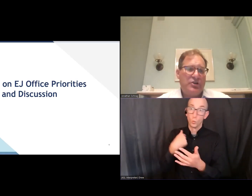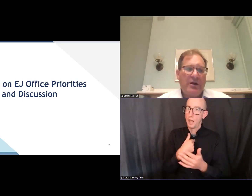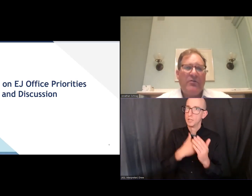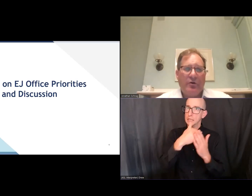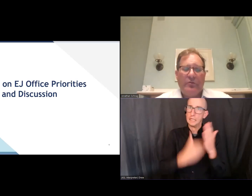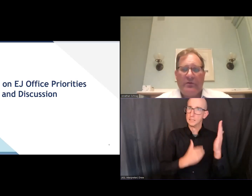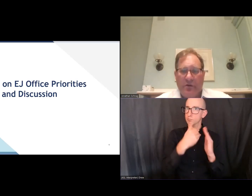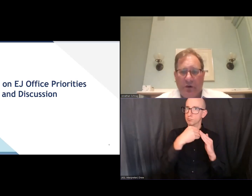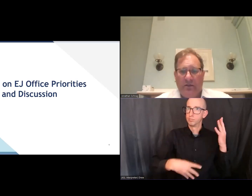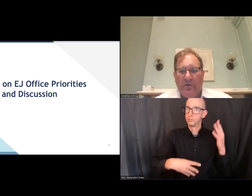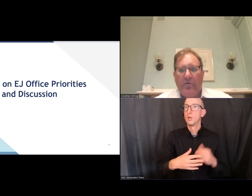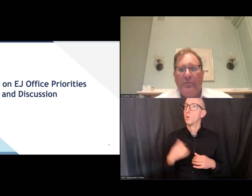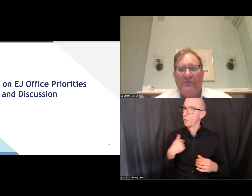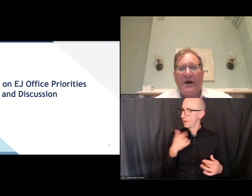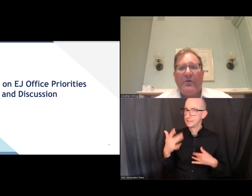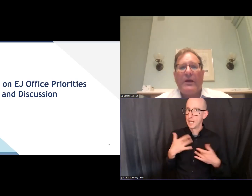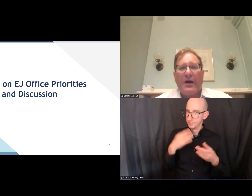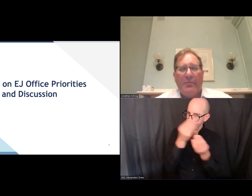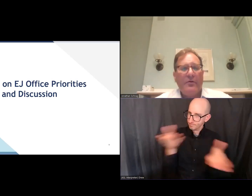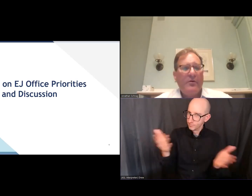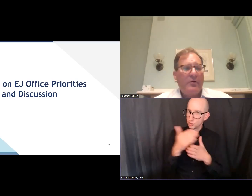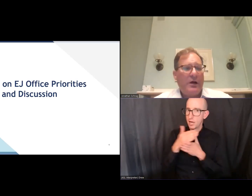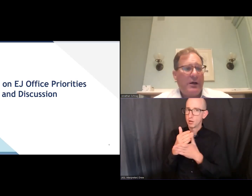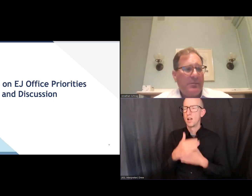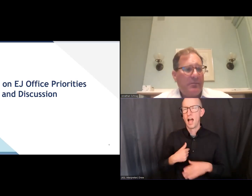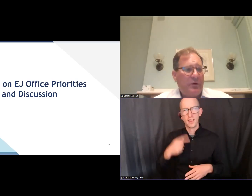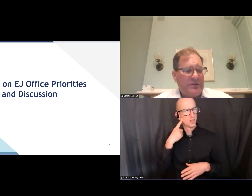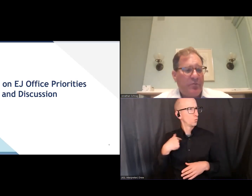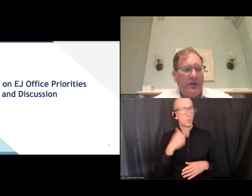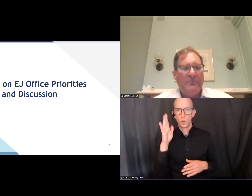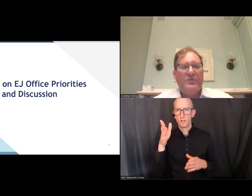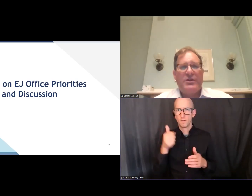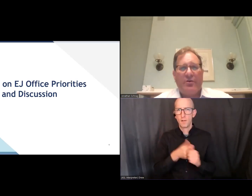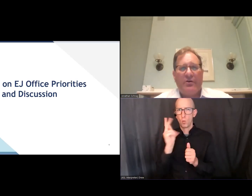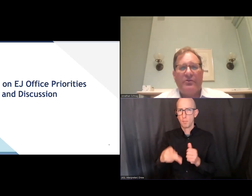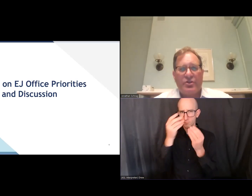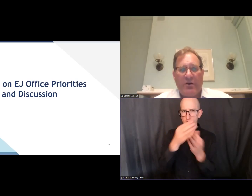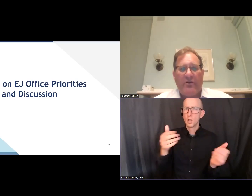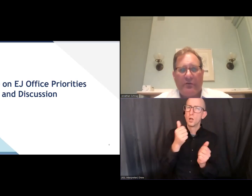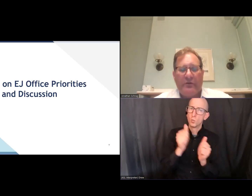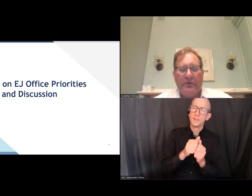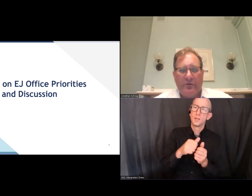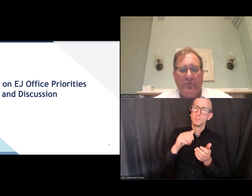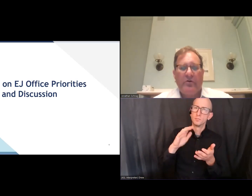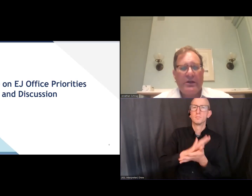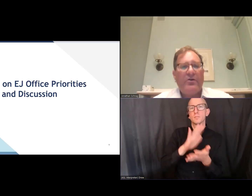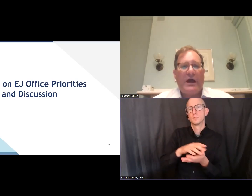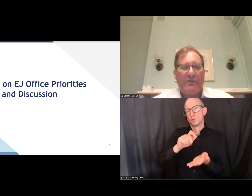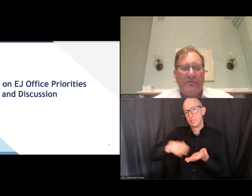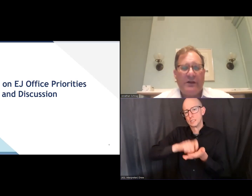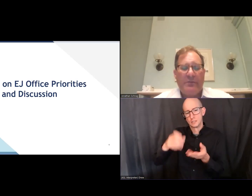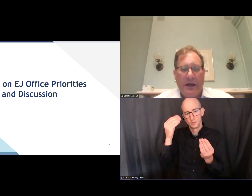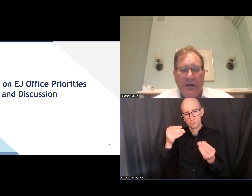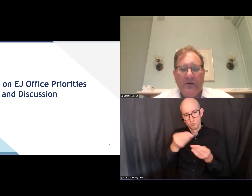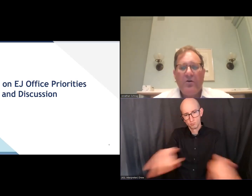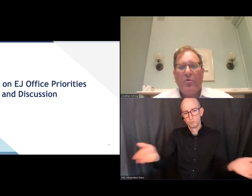to share those with you. I think we will be following up with some written material to share those with you. We're eager to have